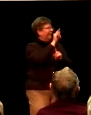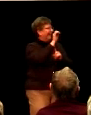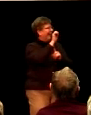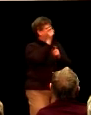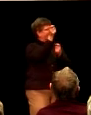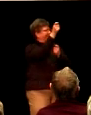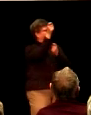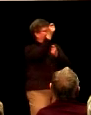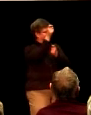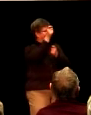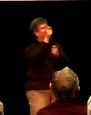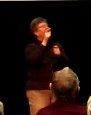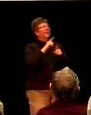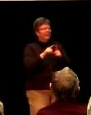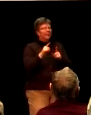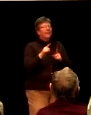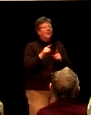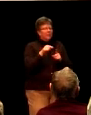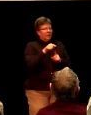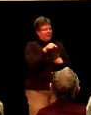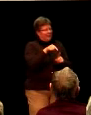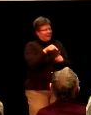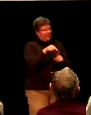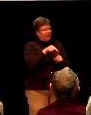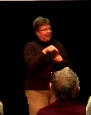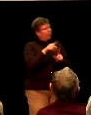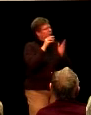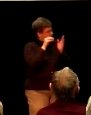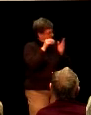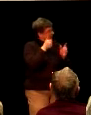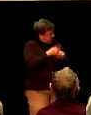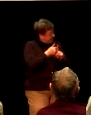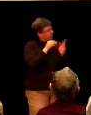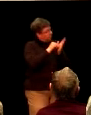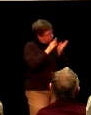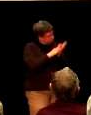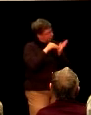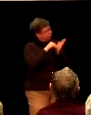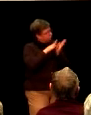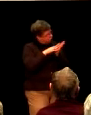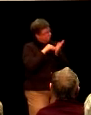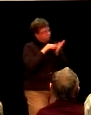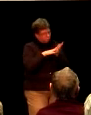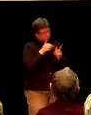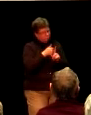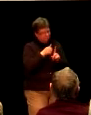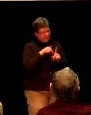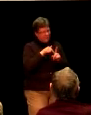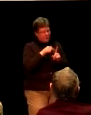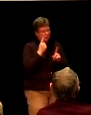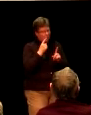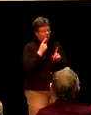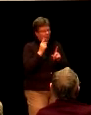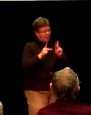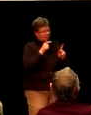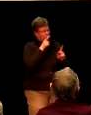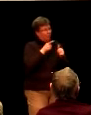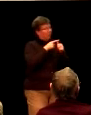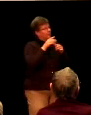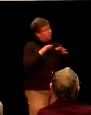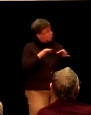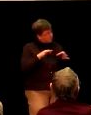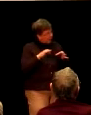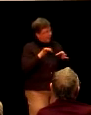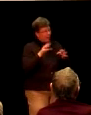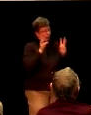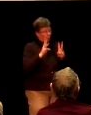tell him their weather observations. And he would map them and chart them. And so he was one of those people who first described the fact